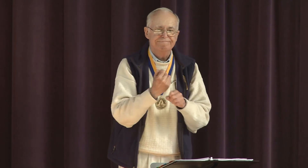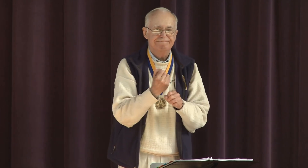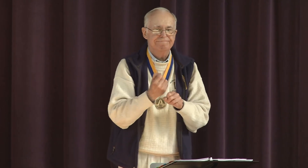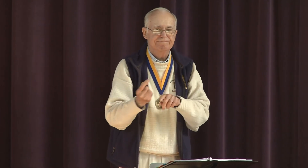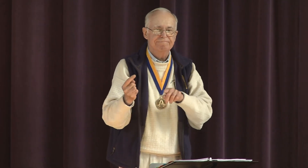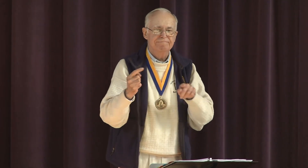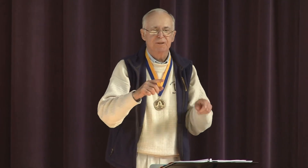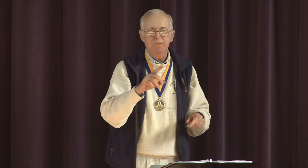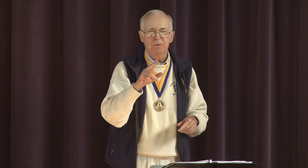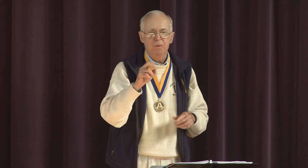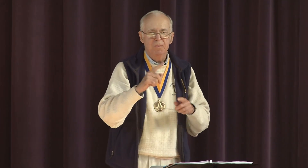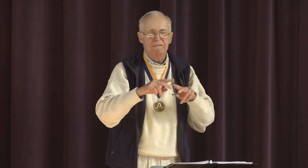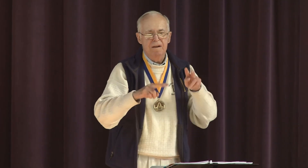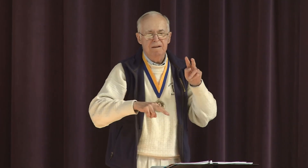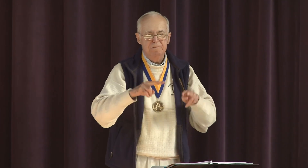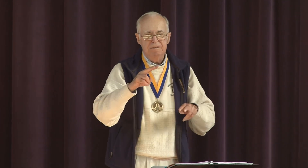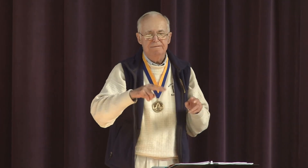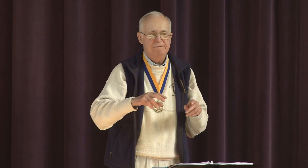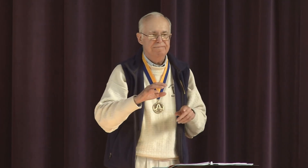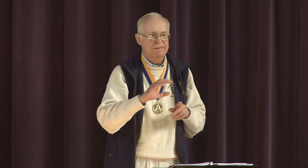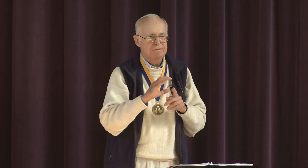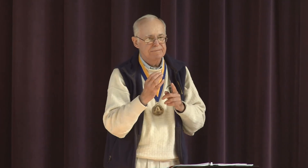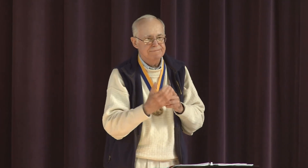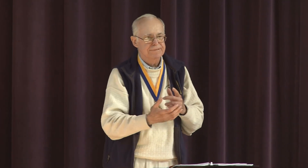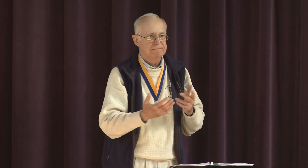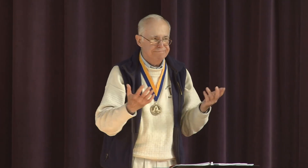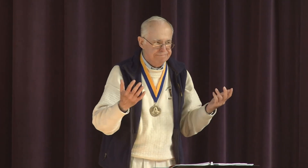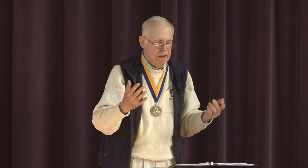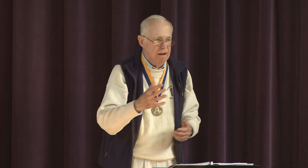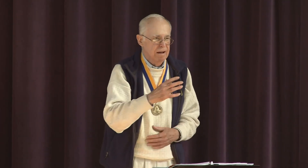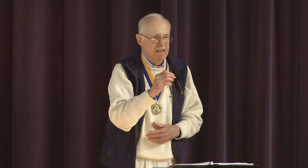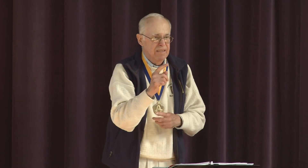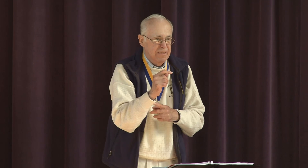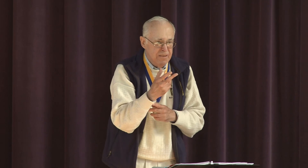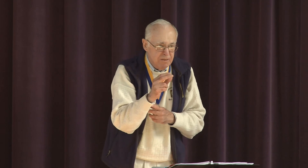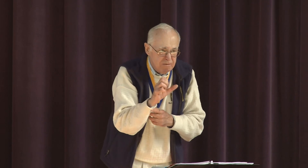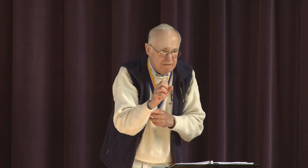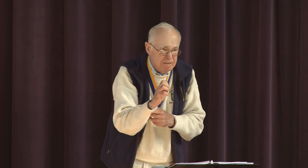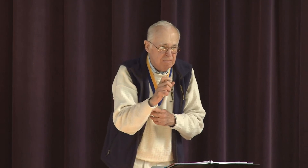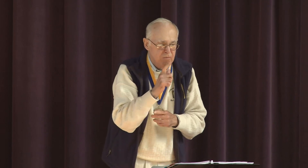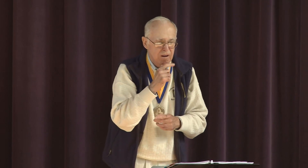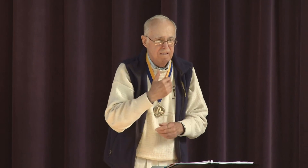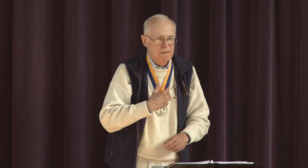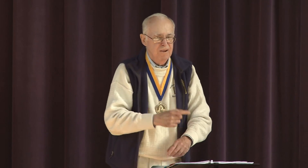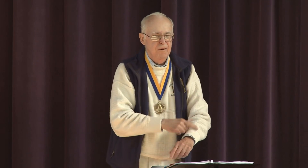and there are others who are unable to be with us for various reasons and due to various circumstances.